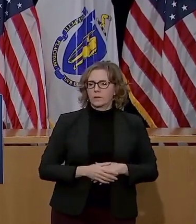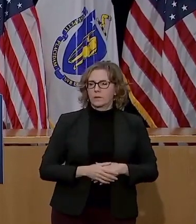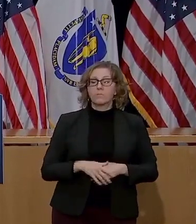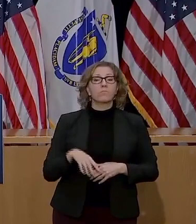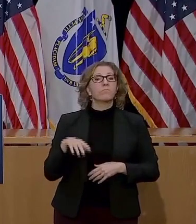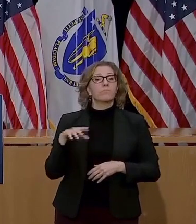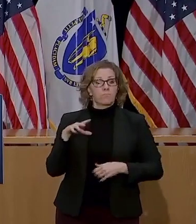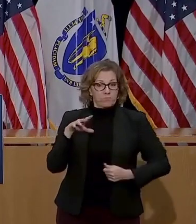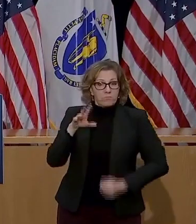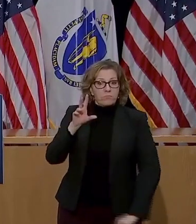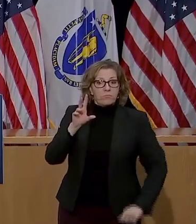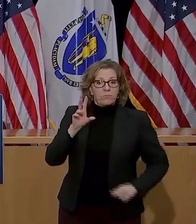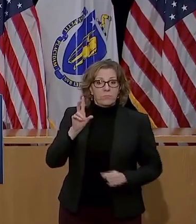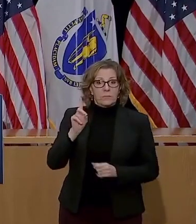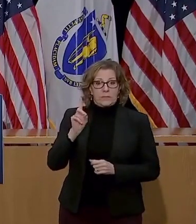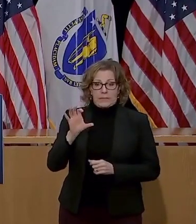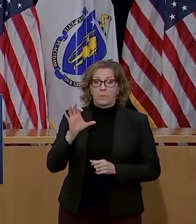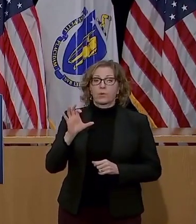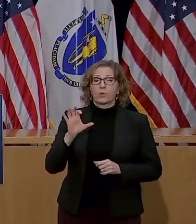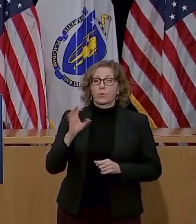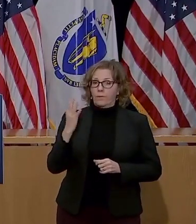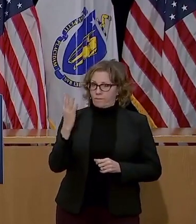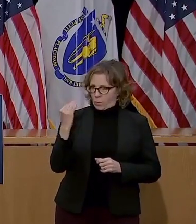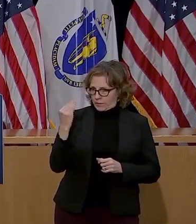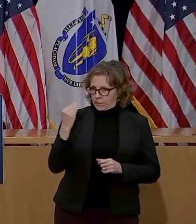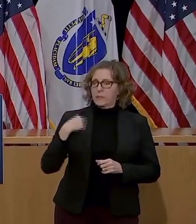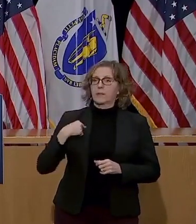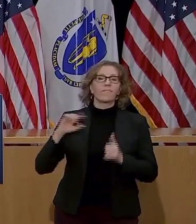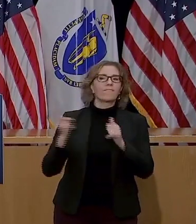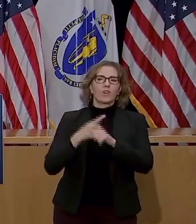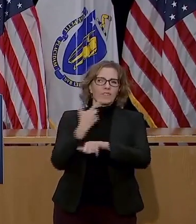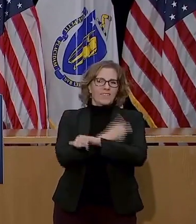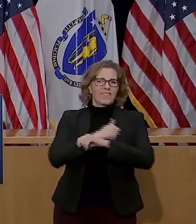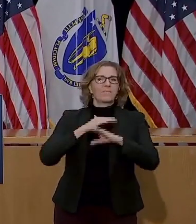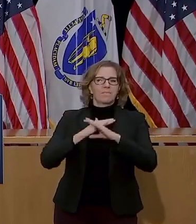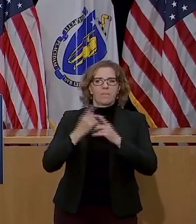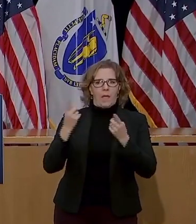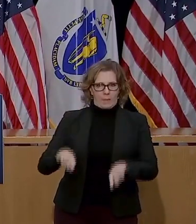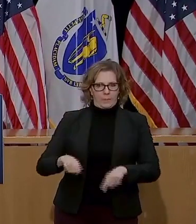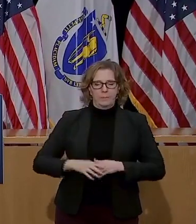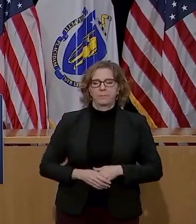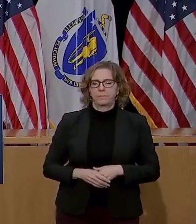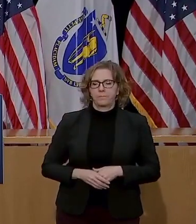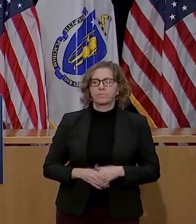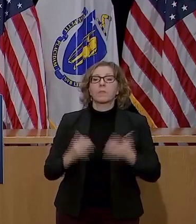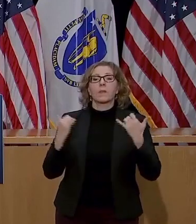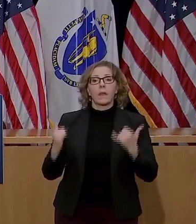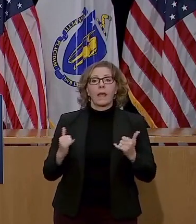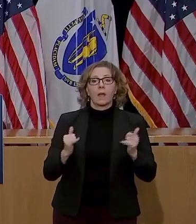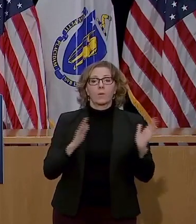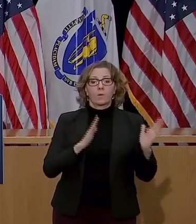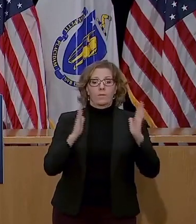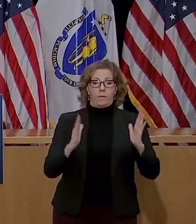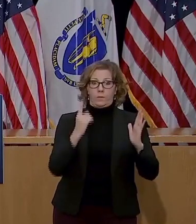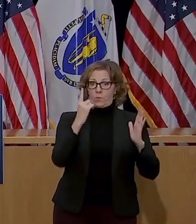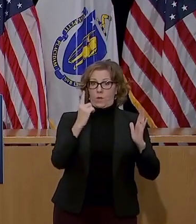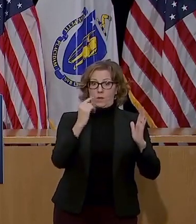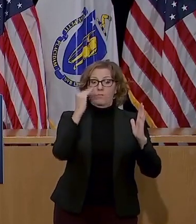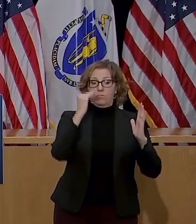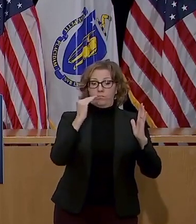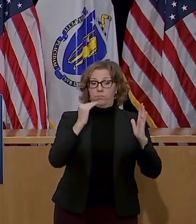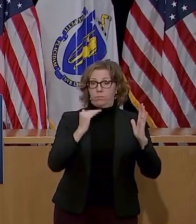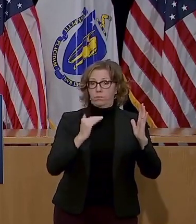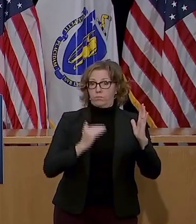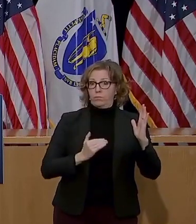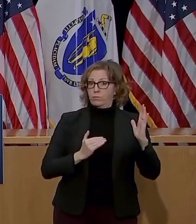resident. Since then, we've made progress, and now everyone in phase 1 is eligible to be vaccinated. That